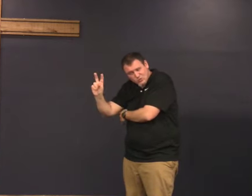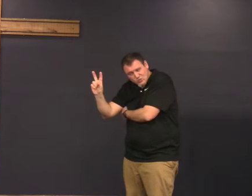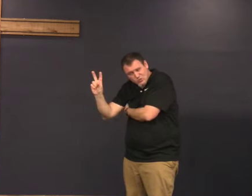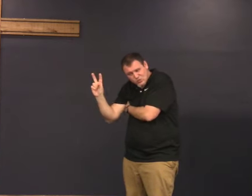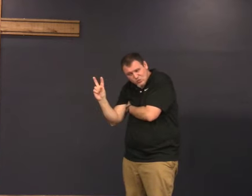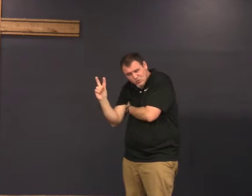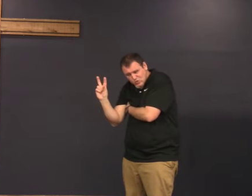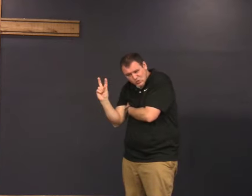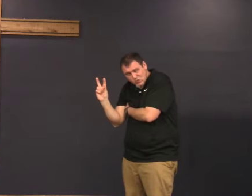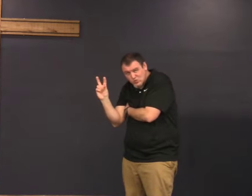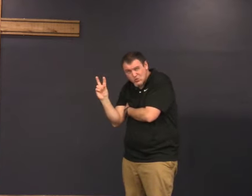It's not